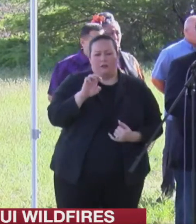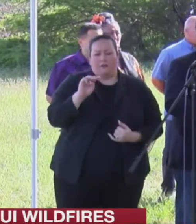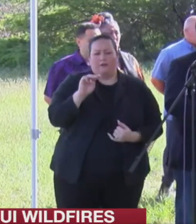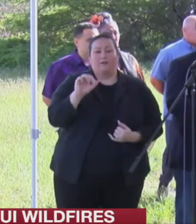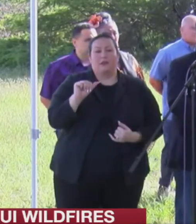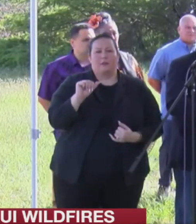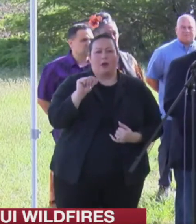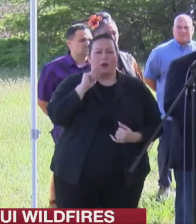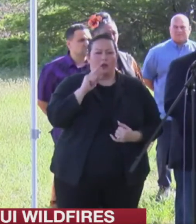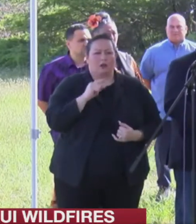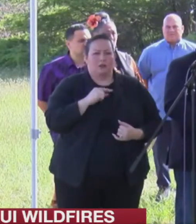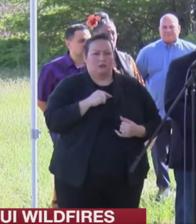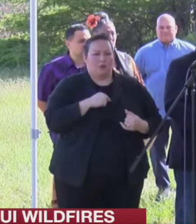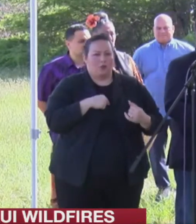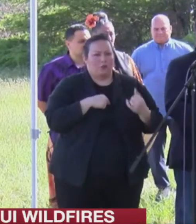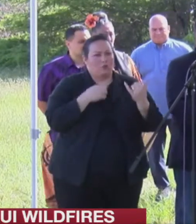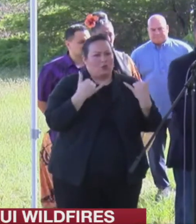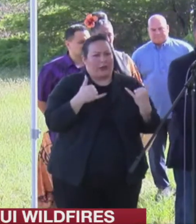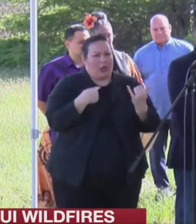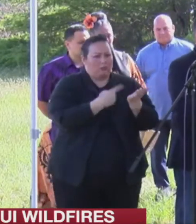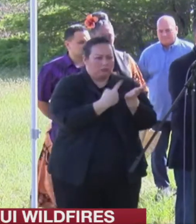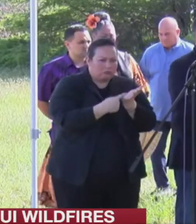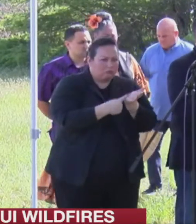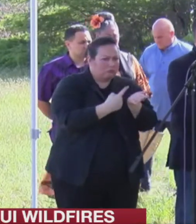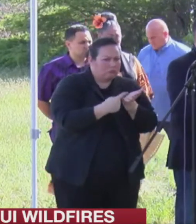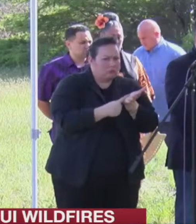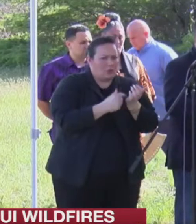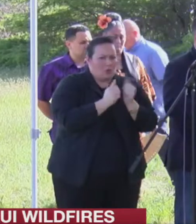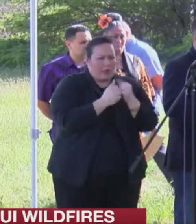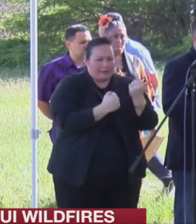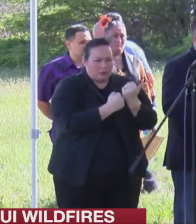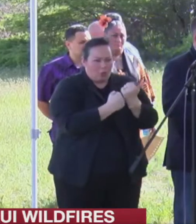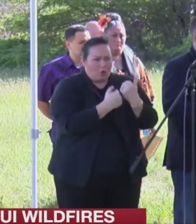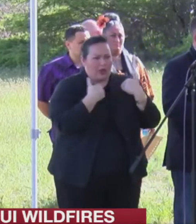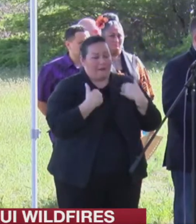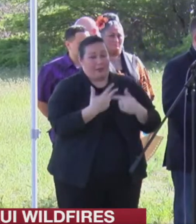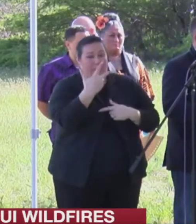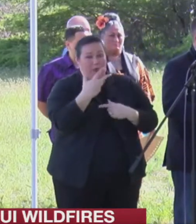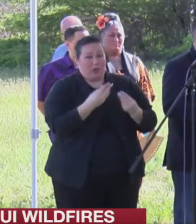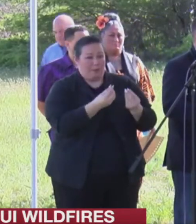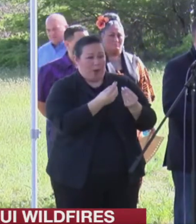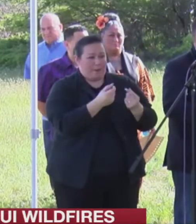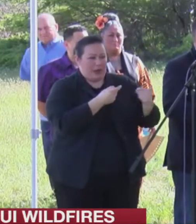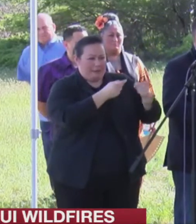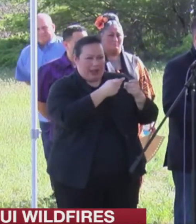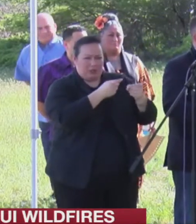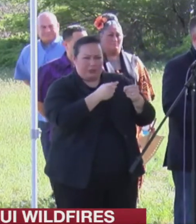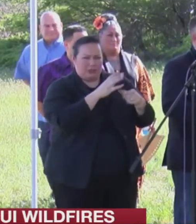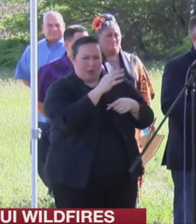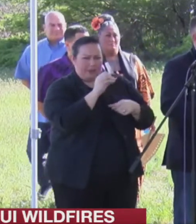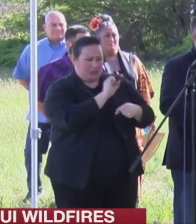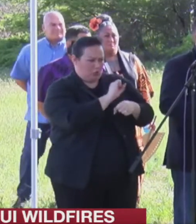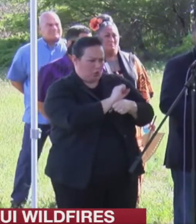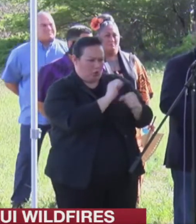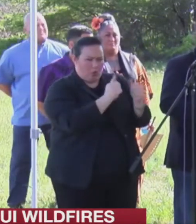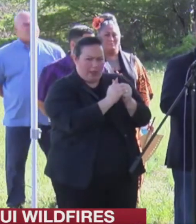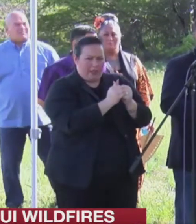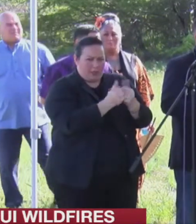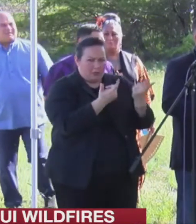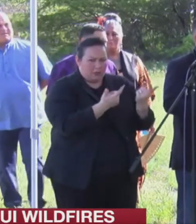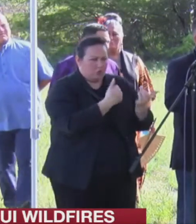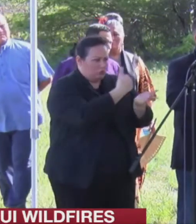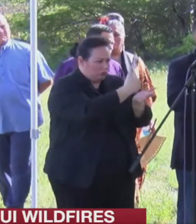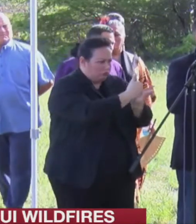negotiating with a lot of support. They have 3 property management companies that they're working with, and in addition to